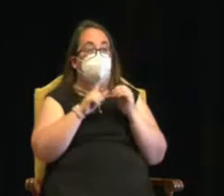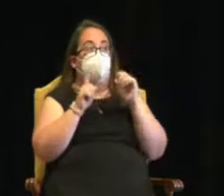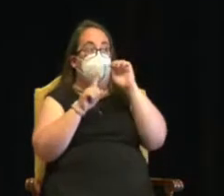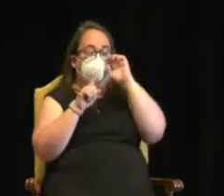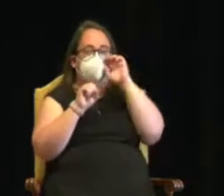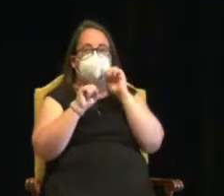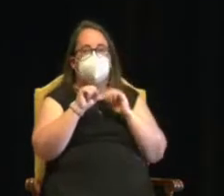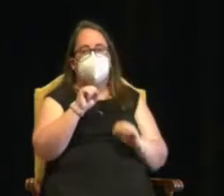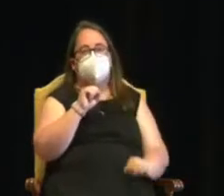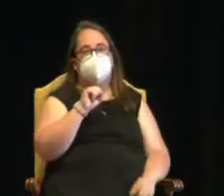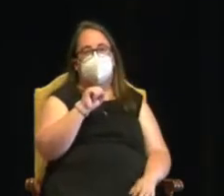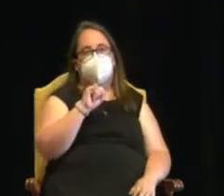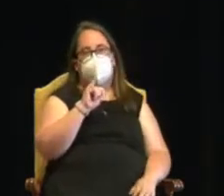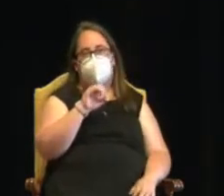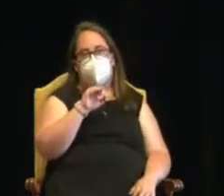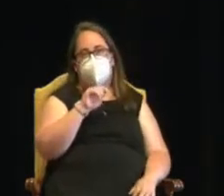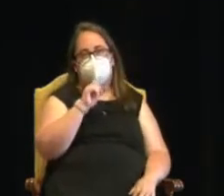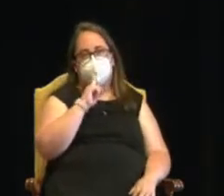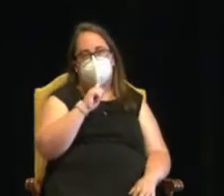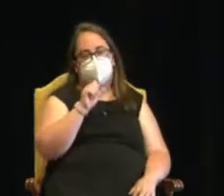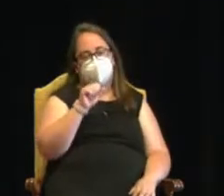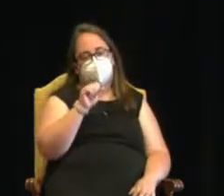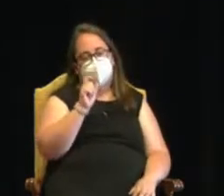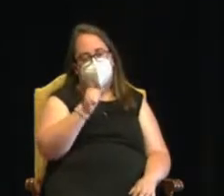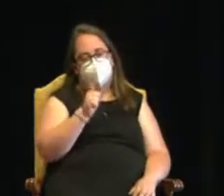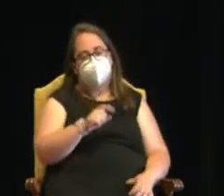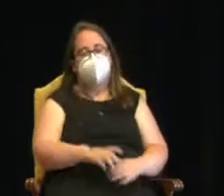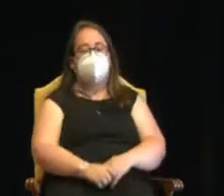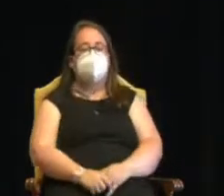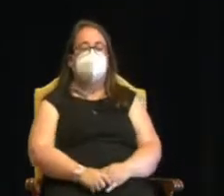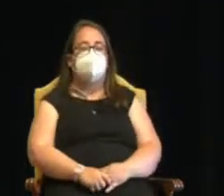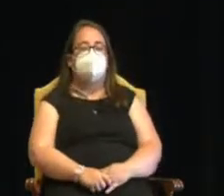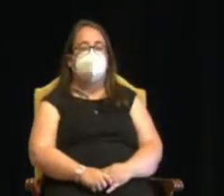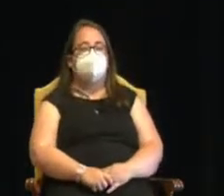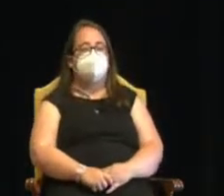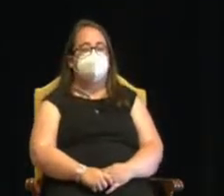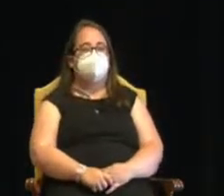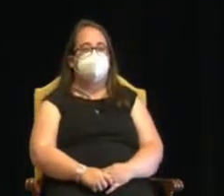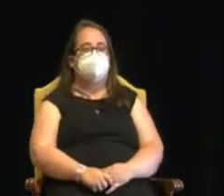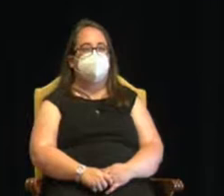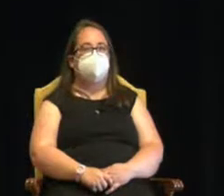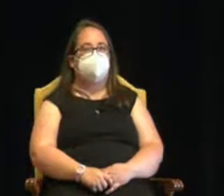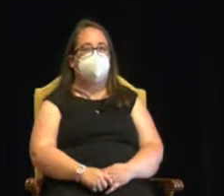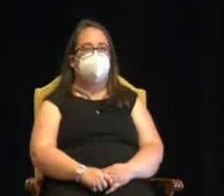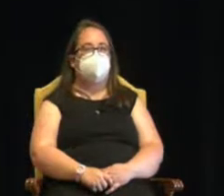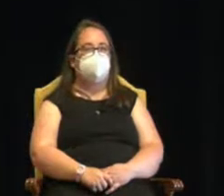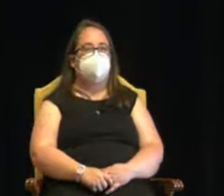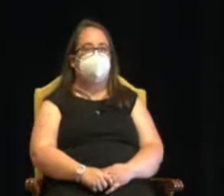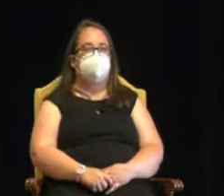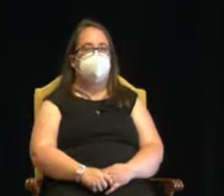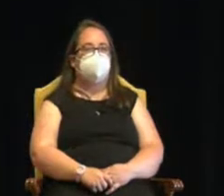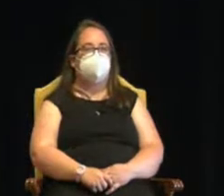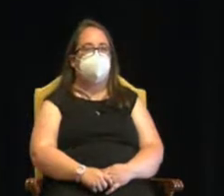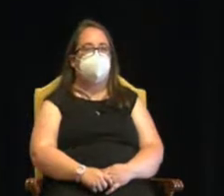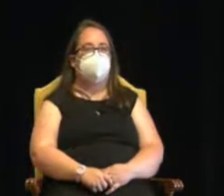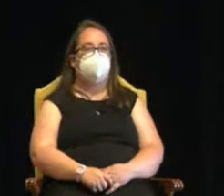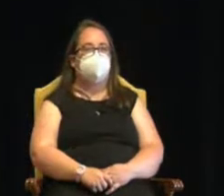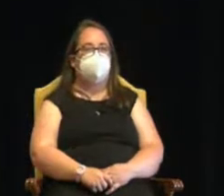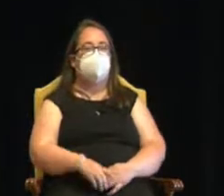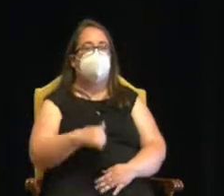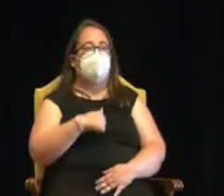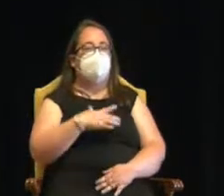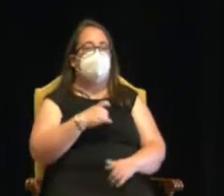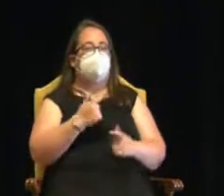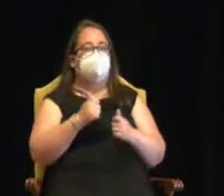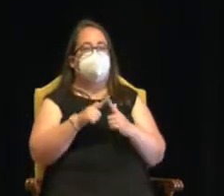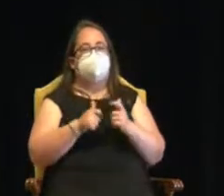Yeah. Okay, fine. You got me there. But I just, you know, I like trying to keep up.